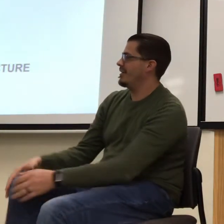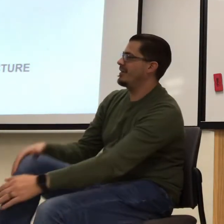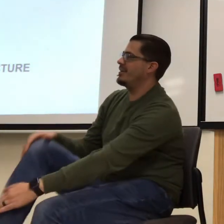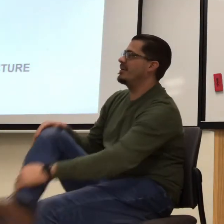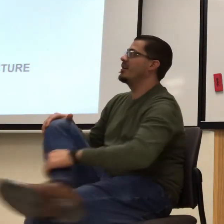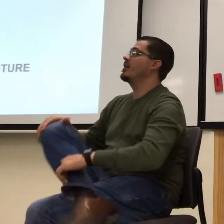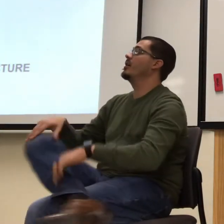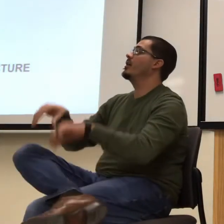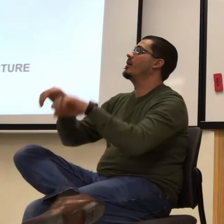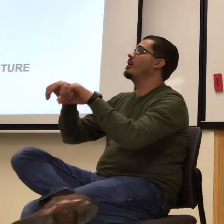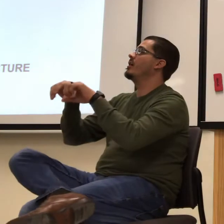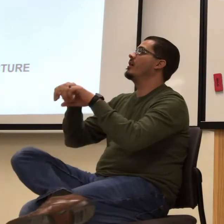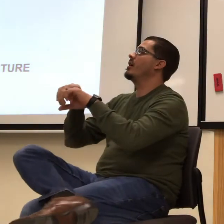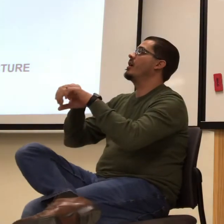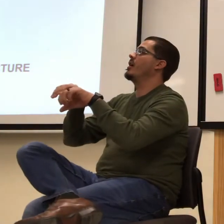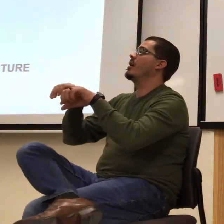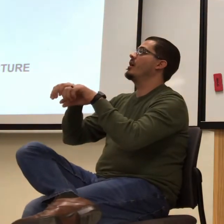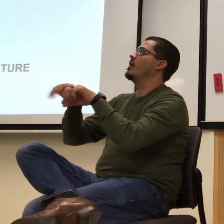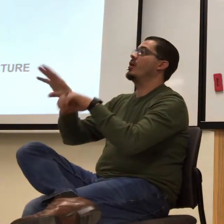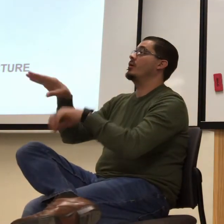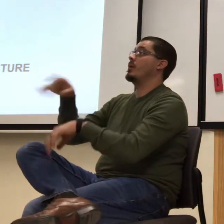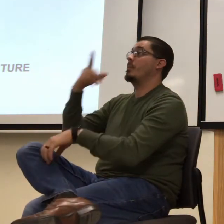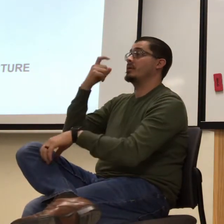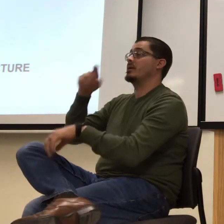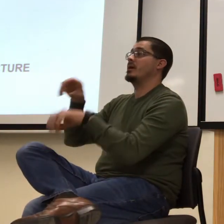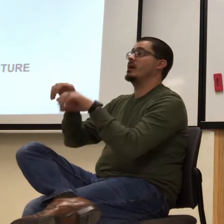It's a fracture of the distal radius.